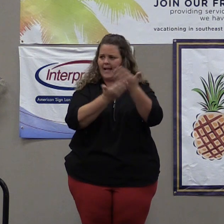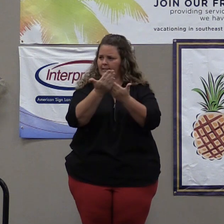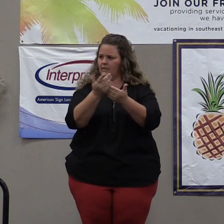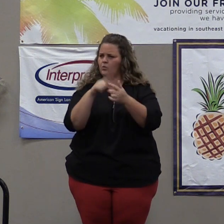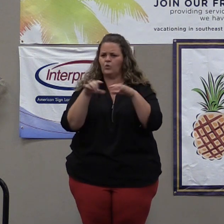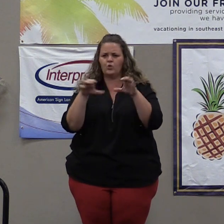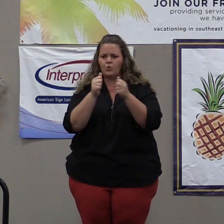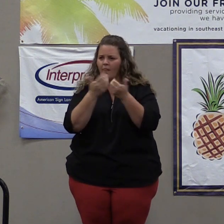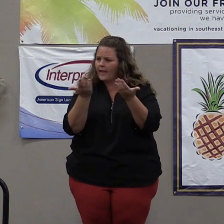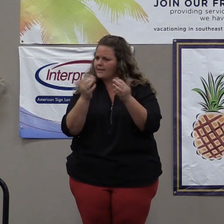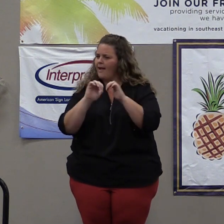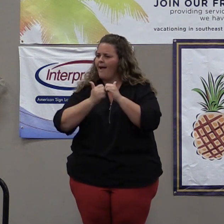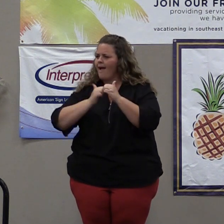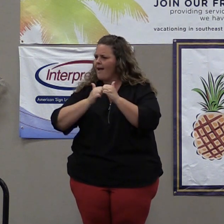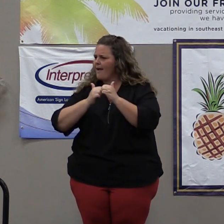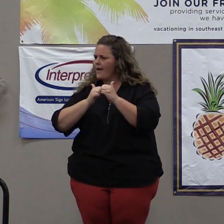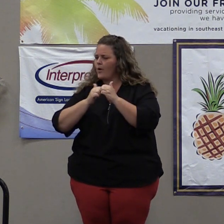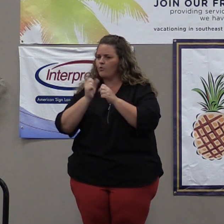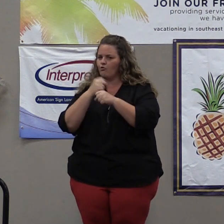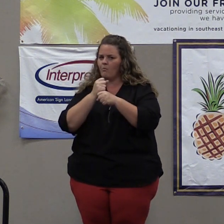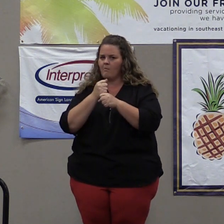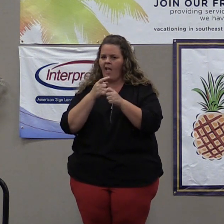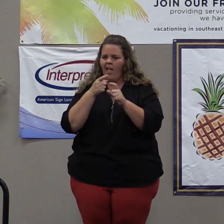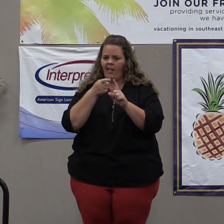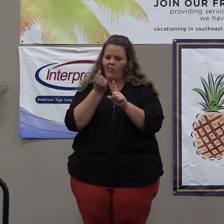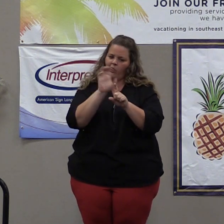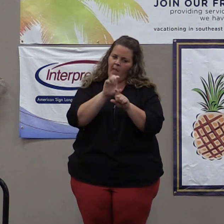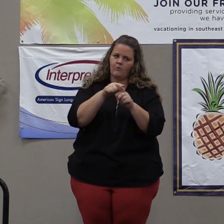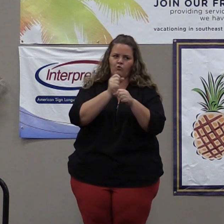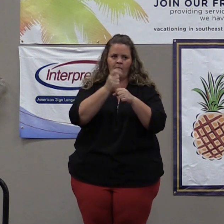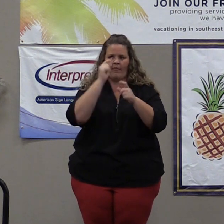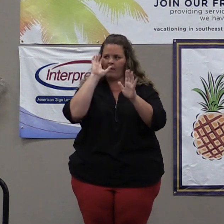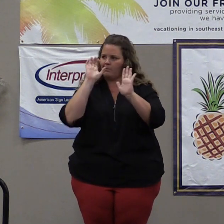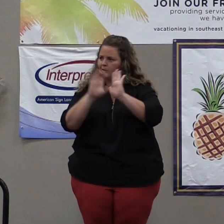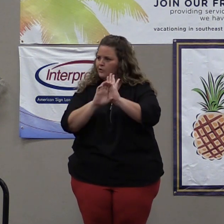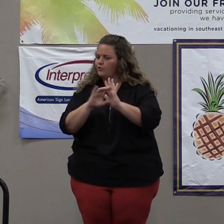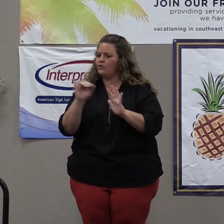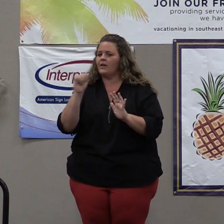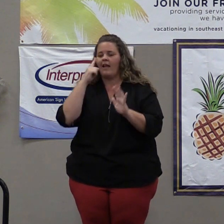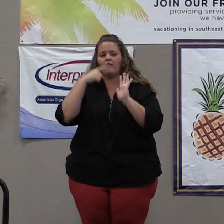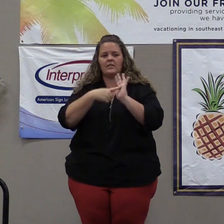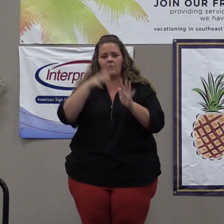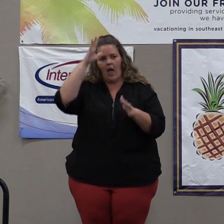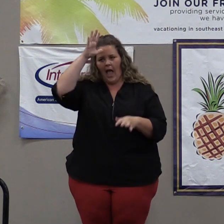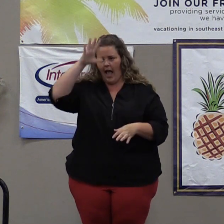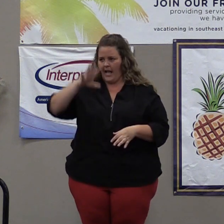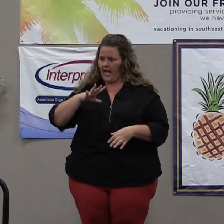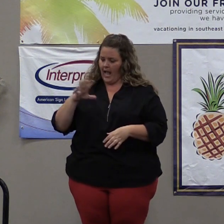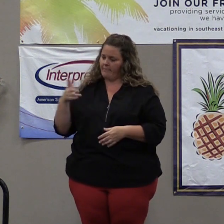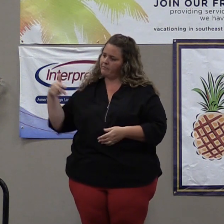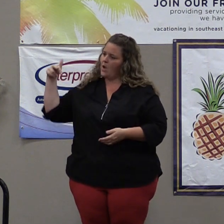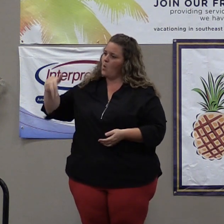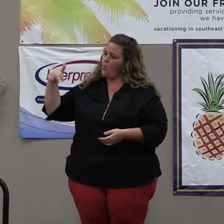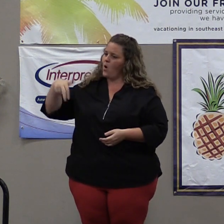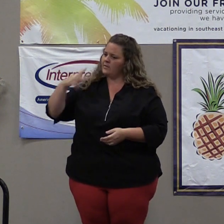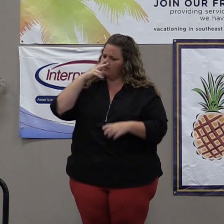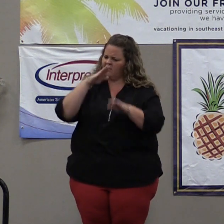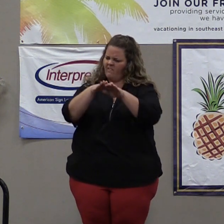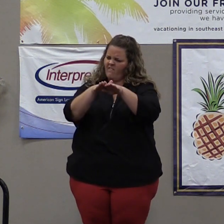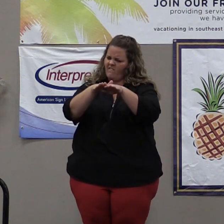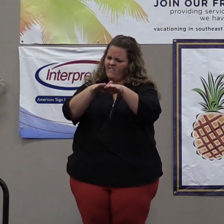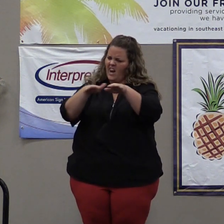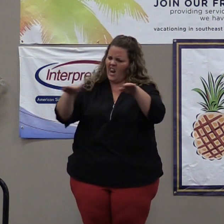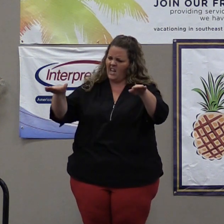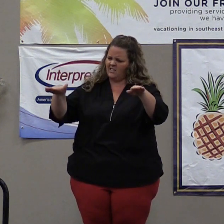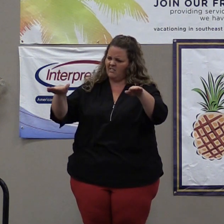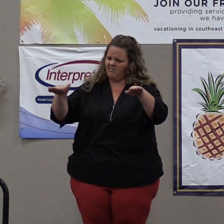you do with your hands? How do you make these pictures and all? For example, a guy walks in, he sees a flat surface.